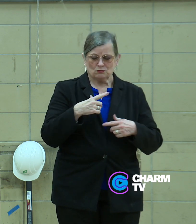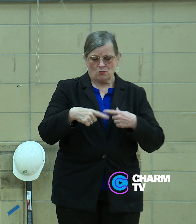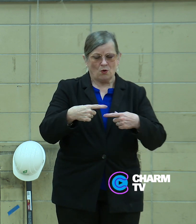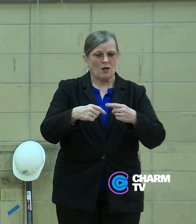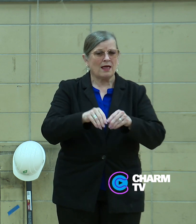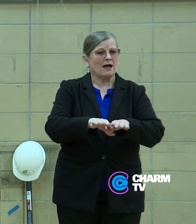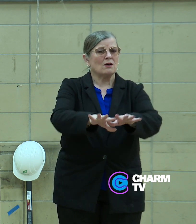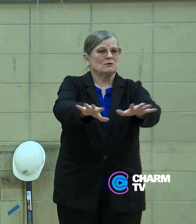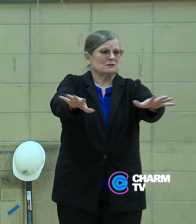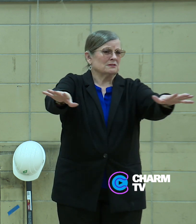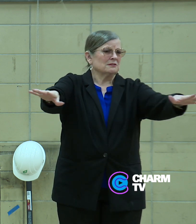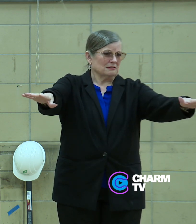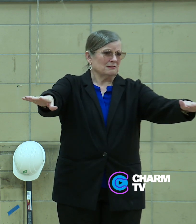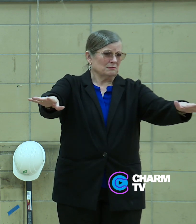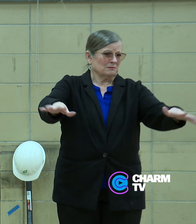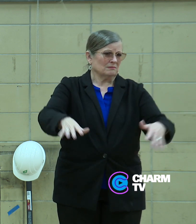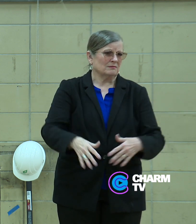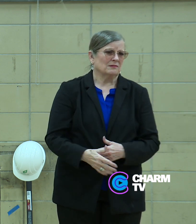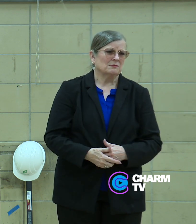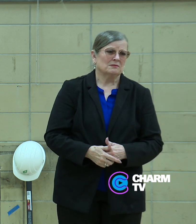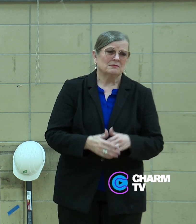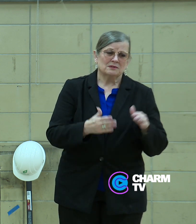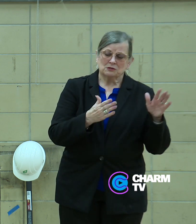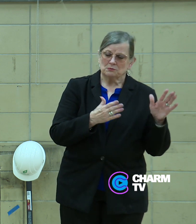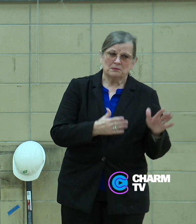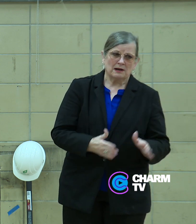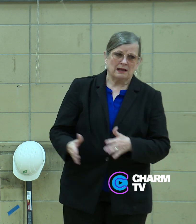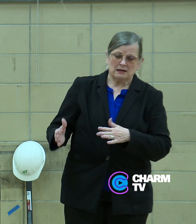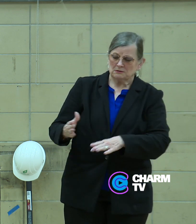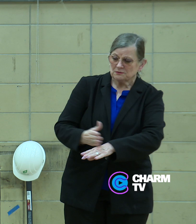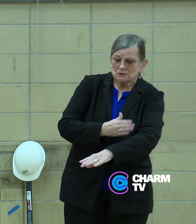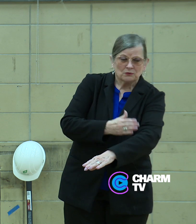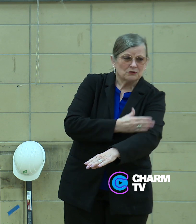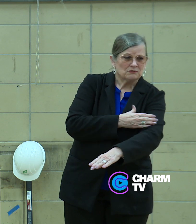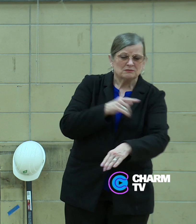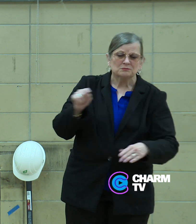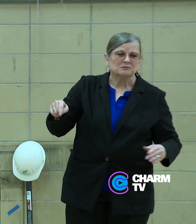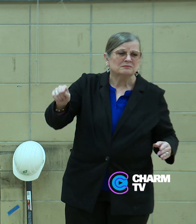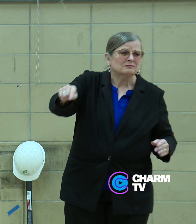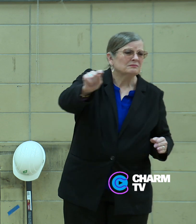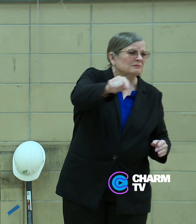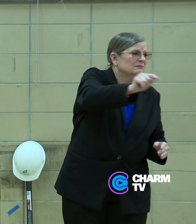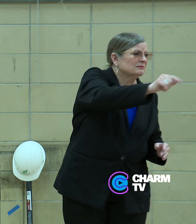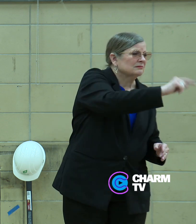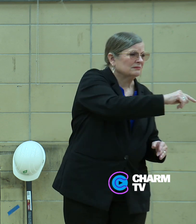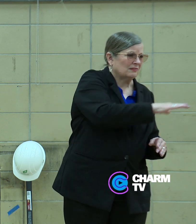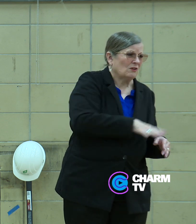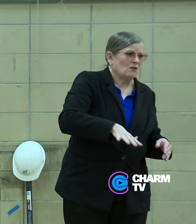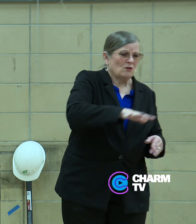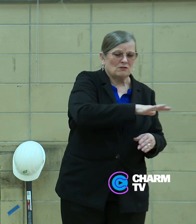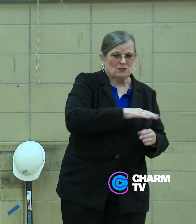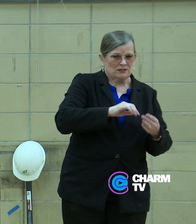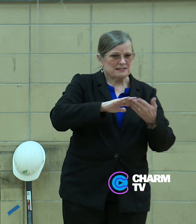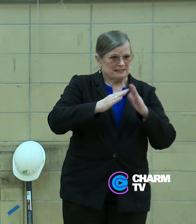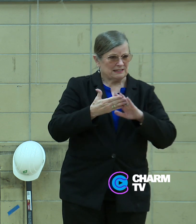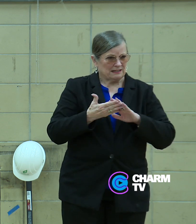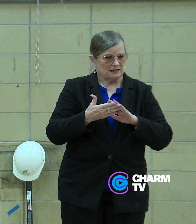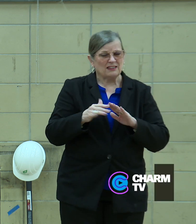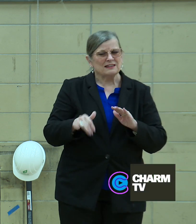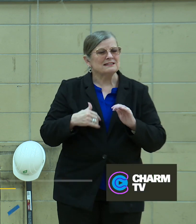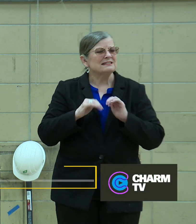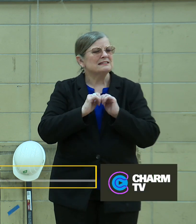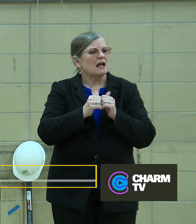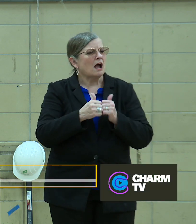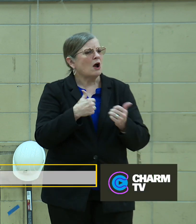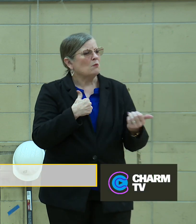plans to renovate several rec centers across the city as we begin and roll them out in the coming weeks. This is how we are